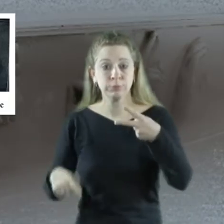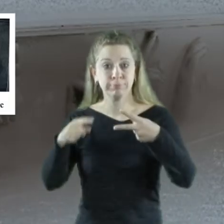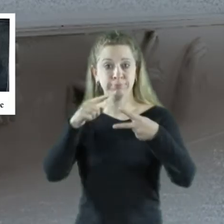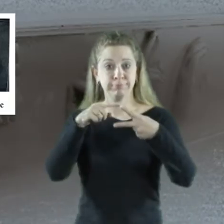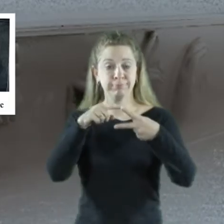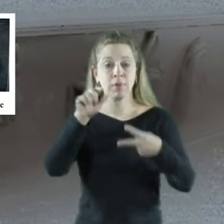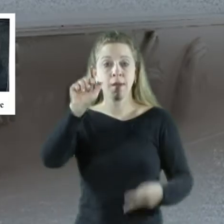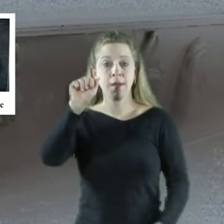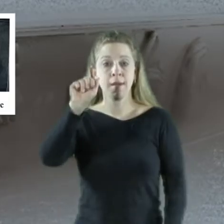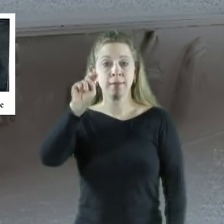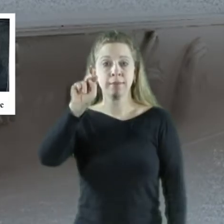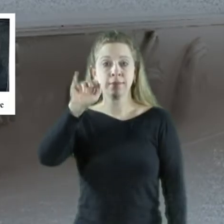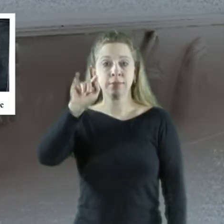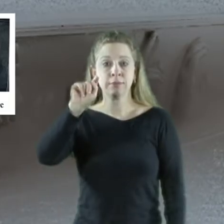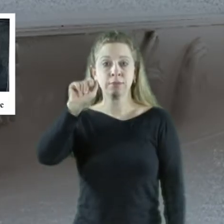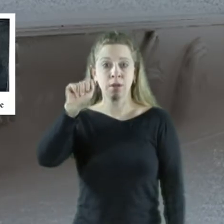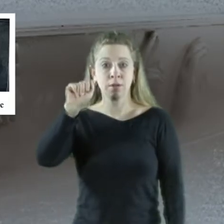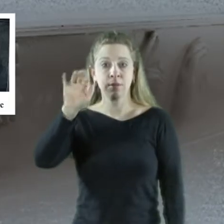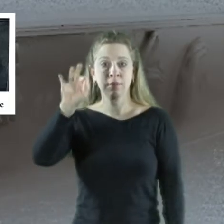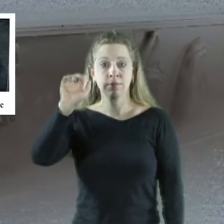Co-authors Anita Farquhar